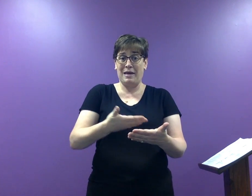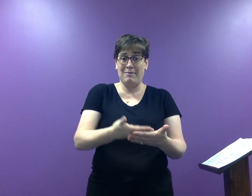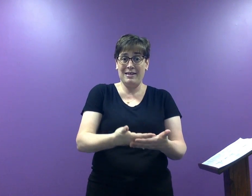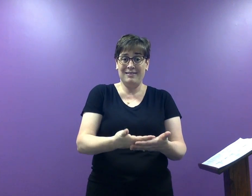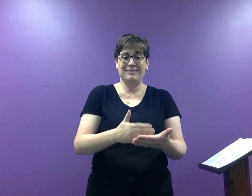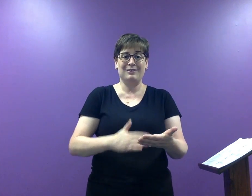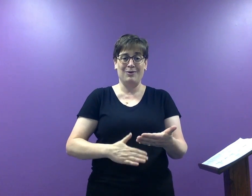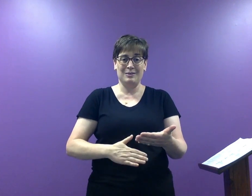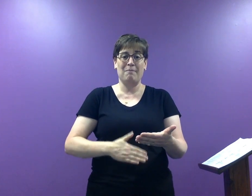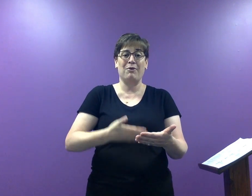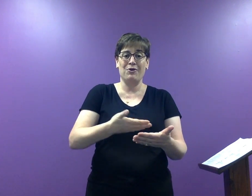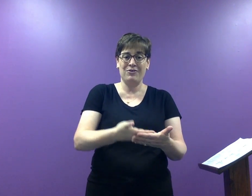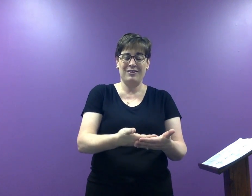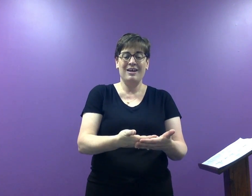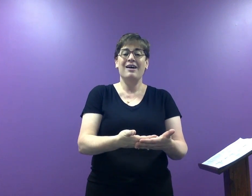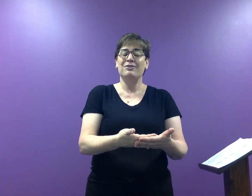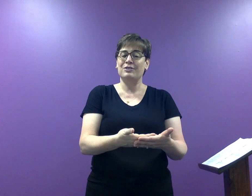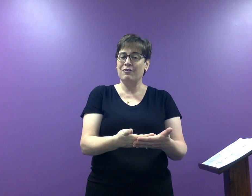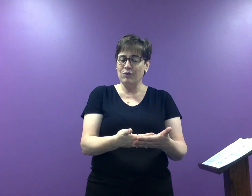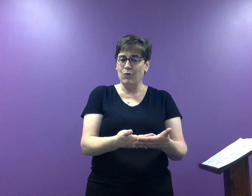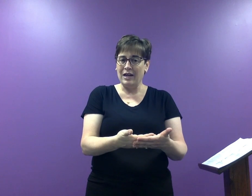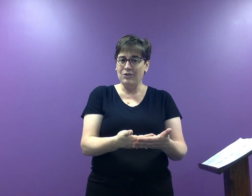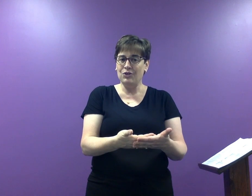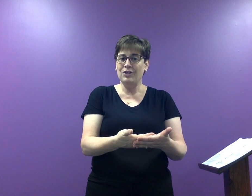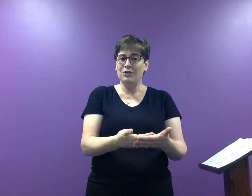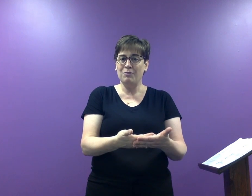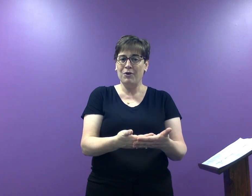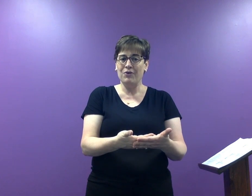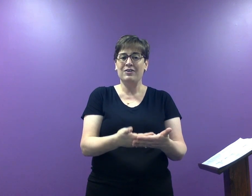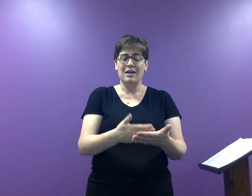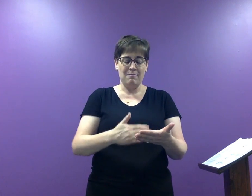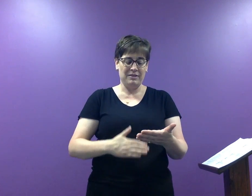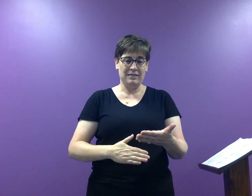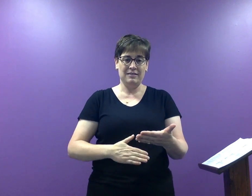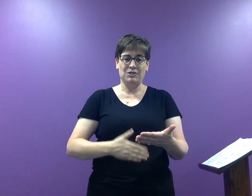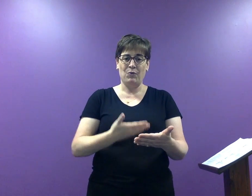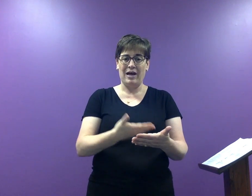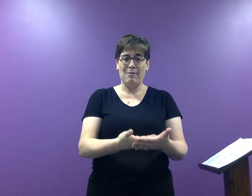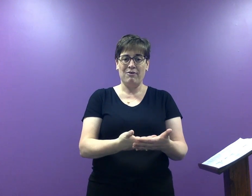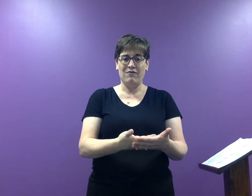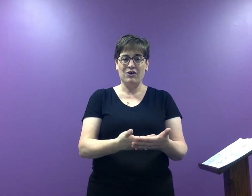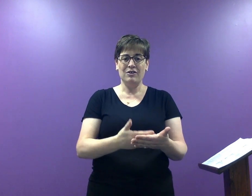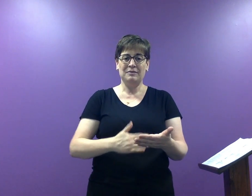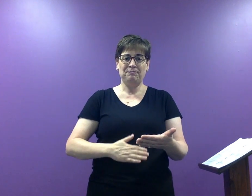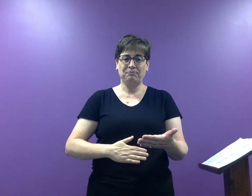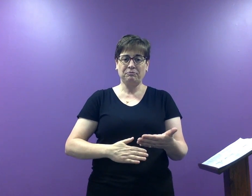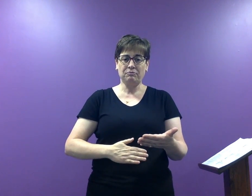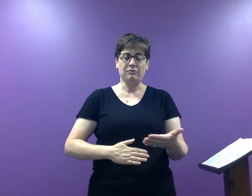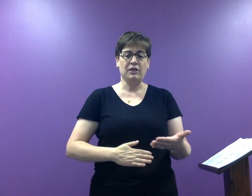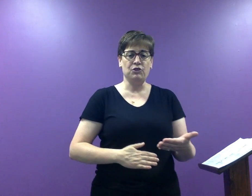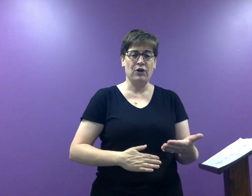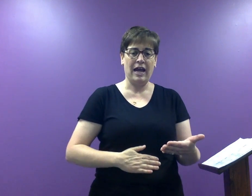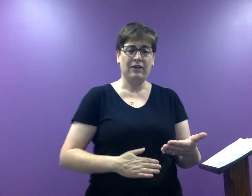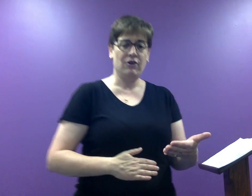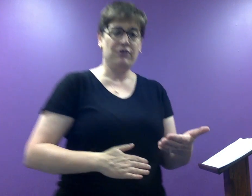baby. So it's birth. There's different ways you can do birth, but this is the way I prefer. Put your hand on your